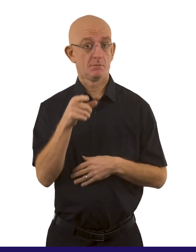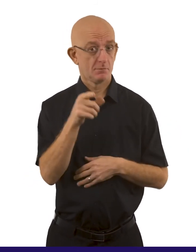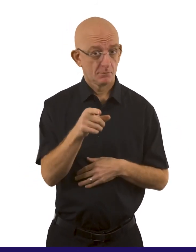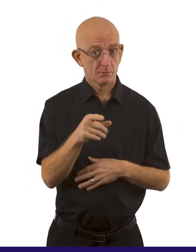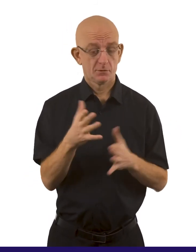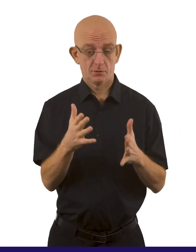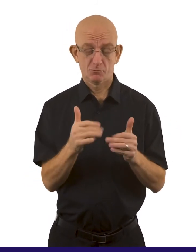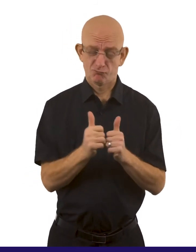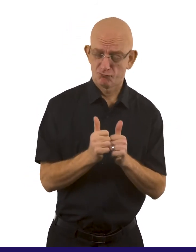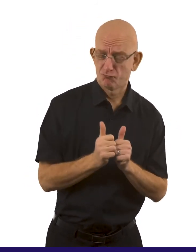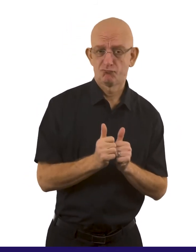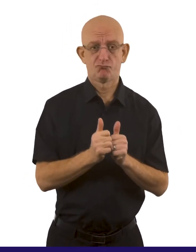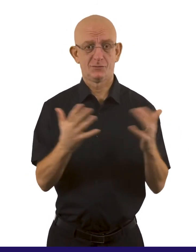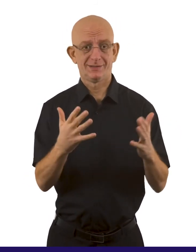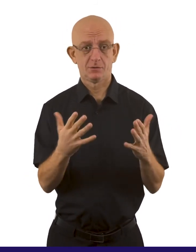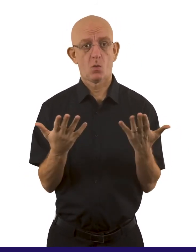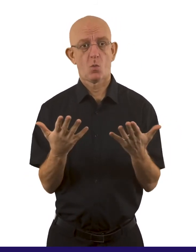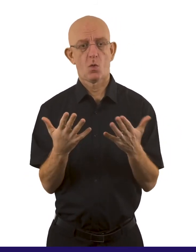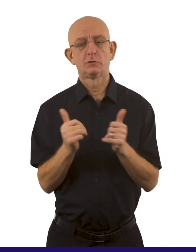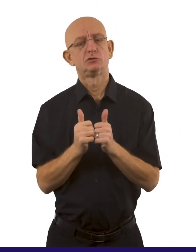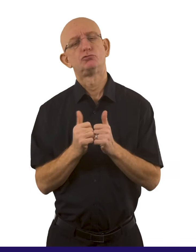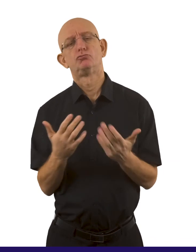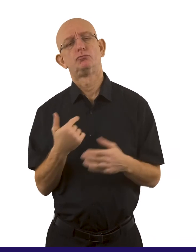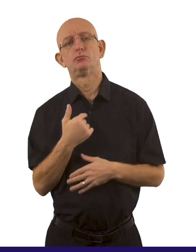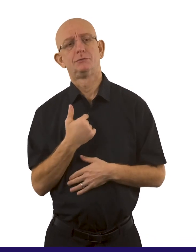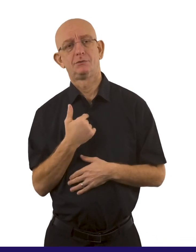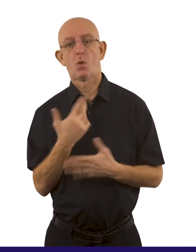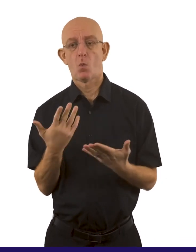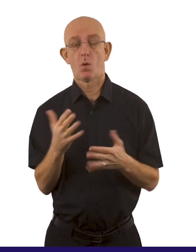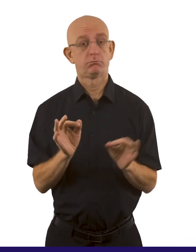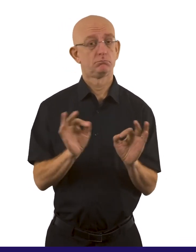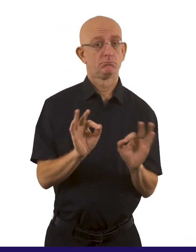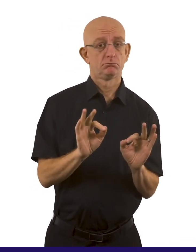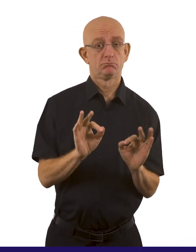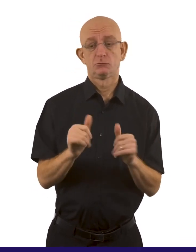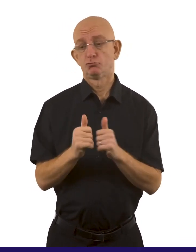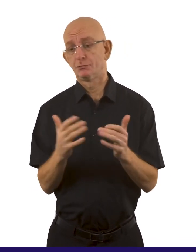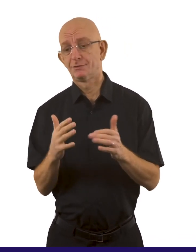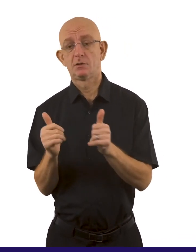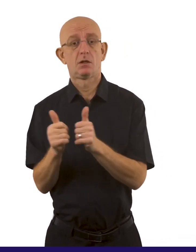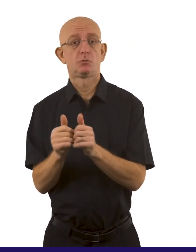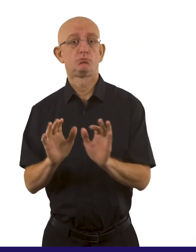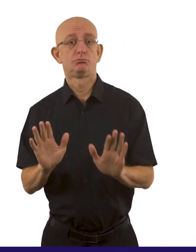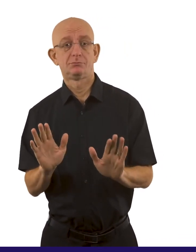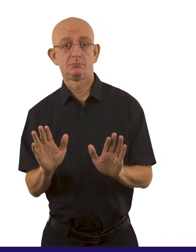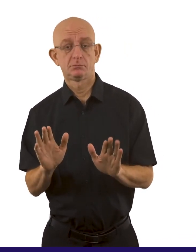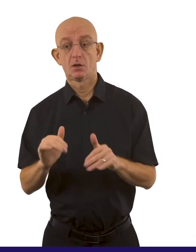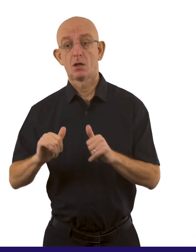Do you strongly disagree? Disagree, neither agree nor disagree, agree, or strongly